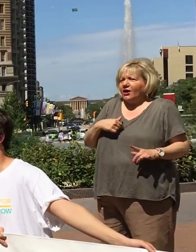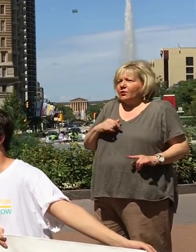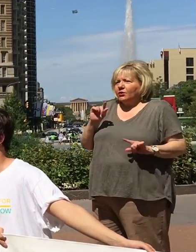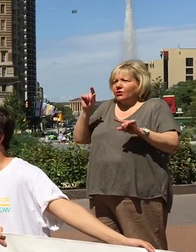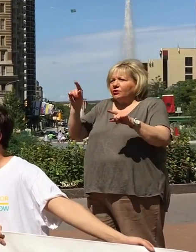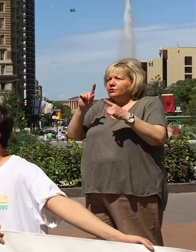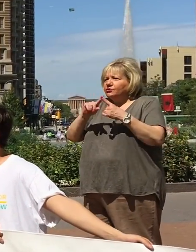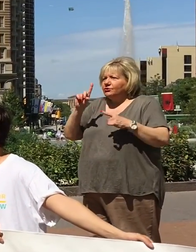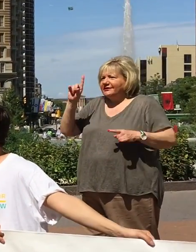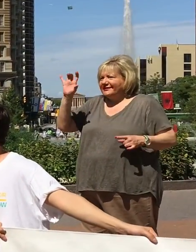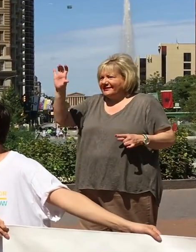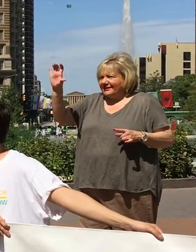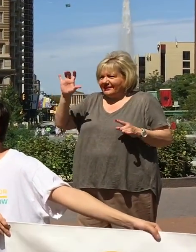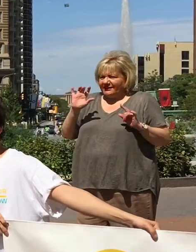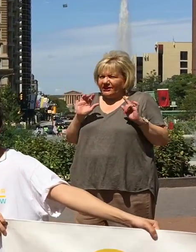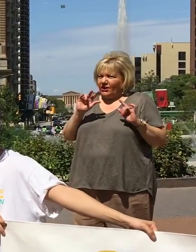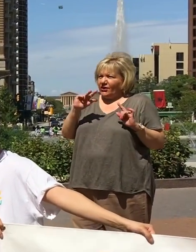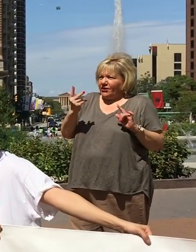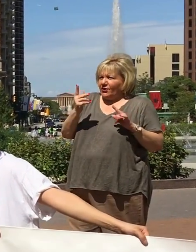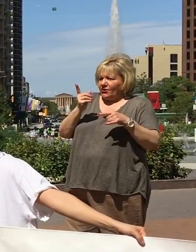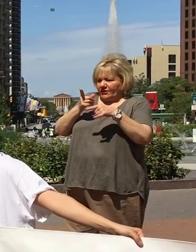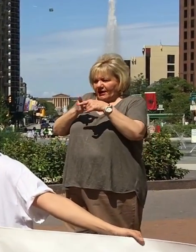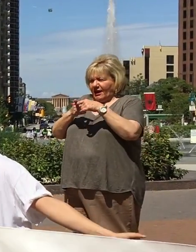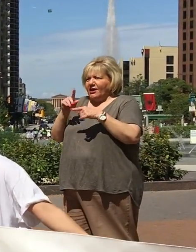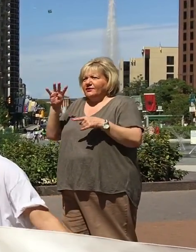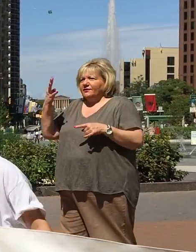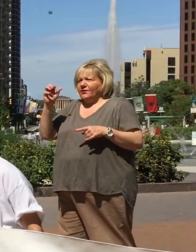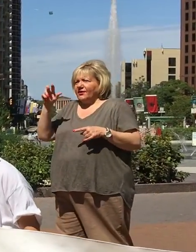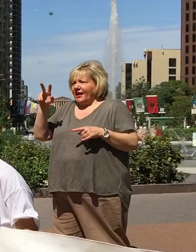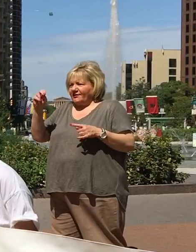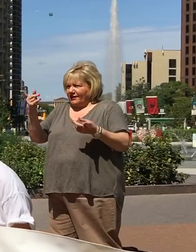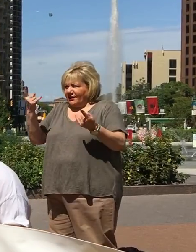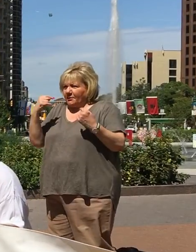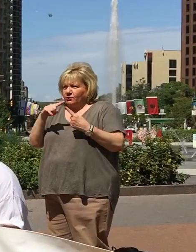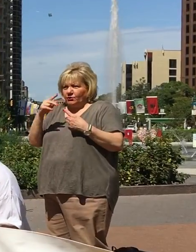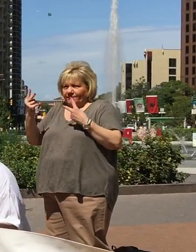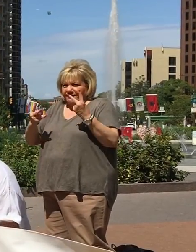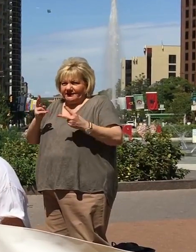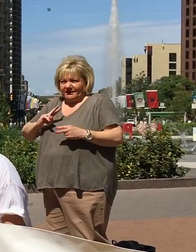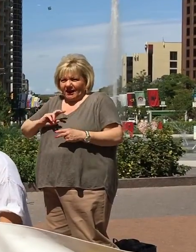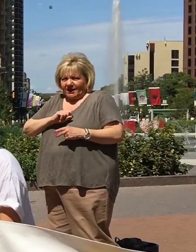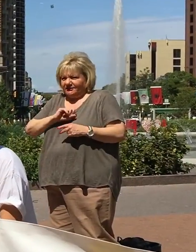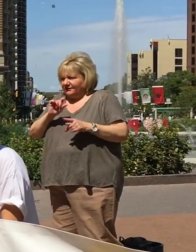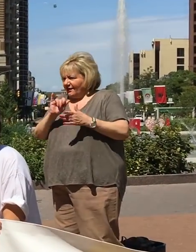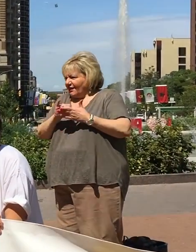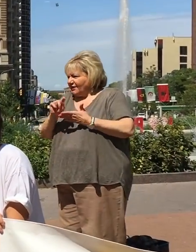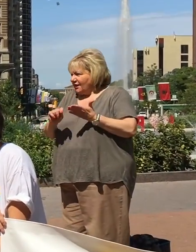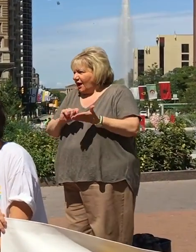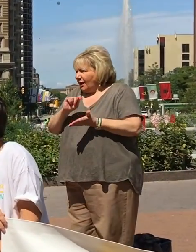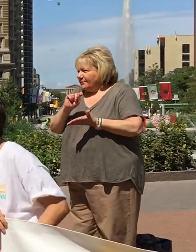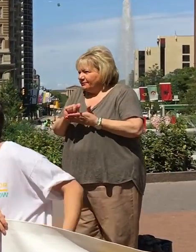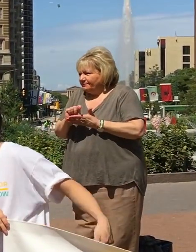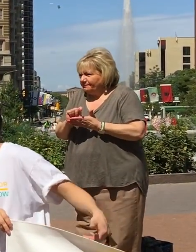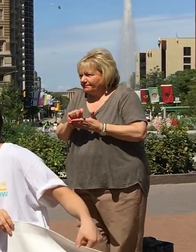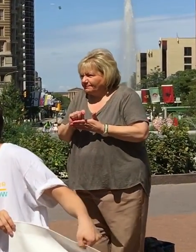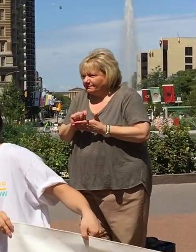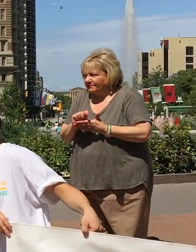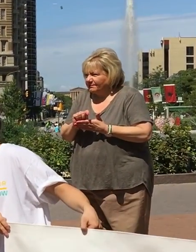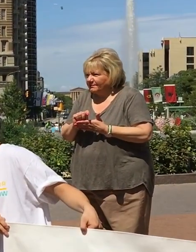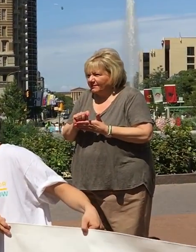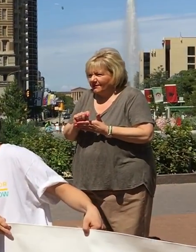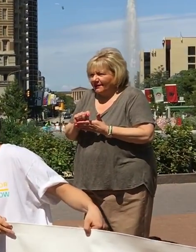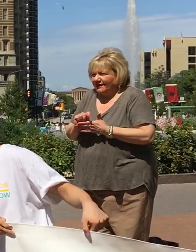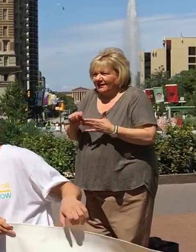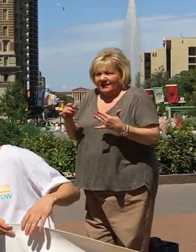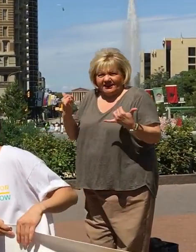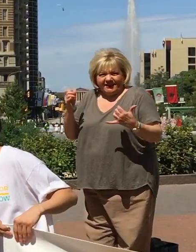the mall between 3rd and 4th Avenue. So I hope you come visit us at that time. But what I want to hear about is